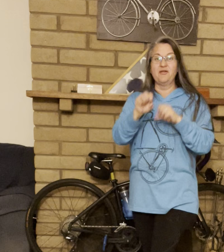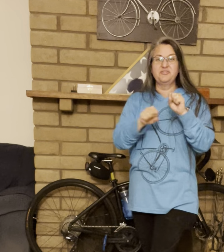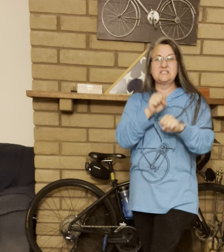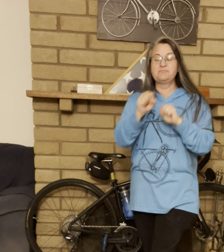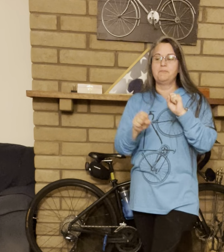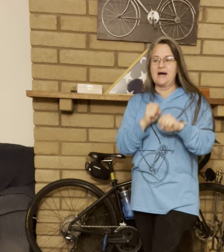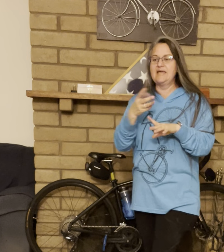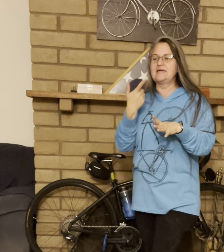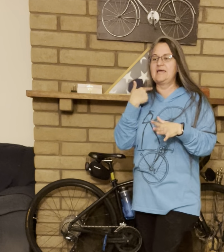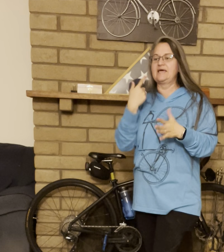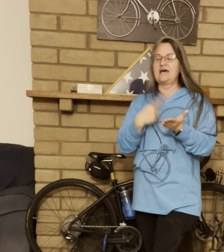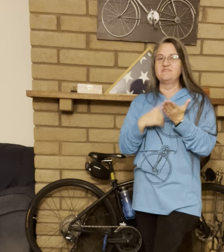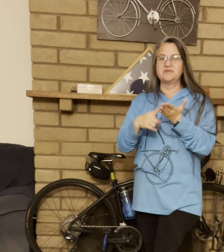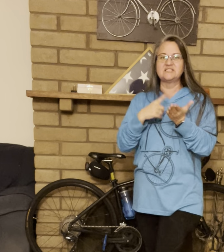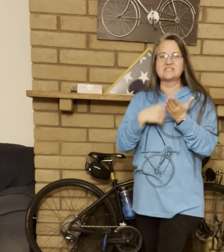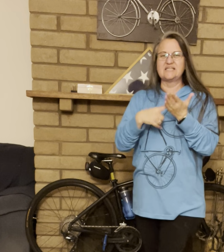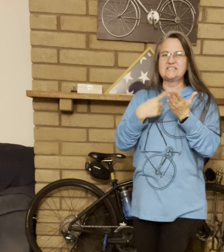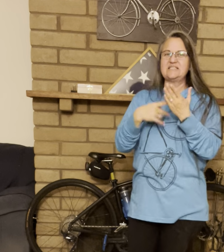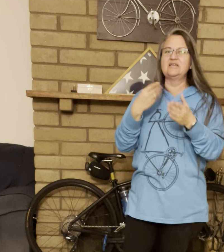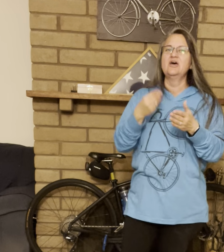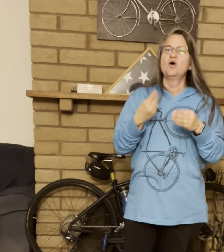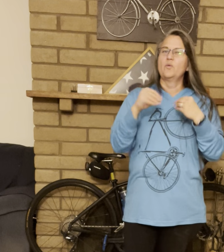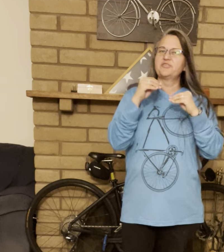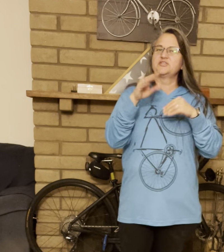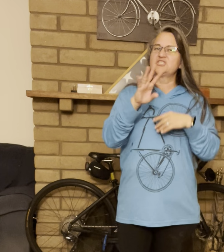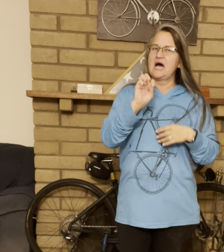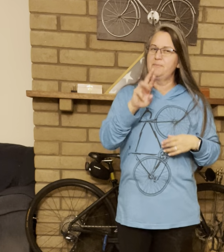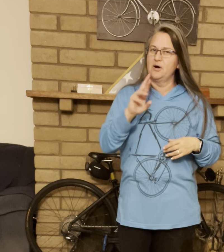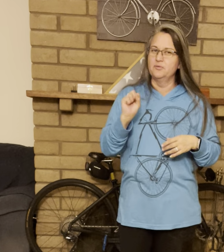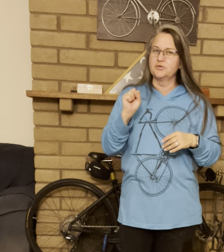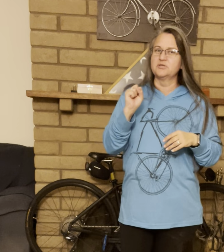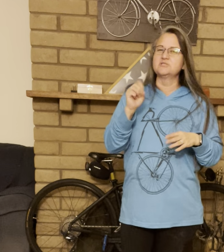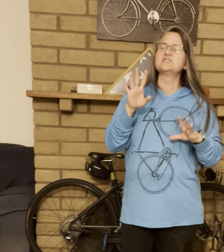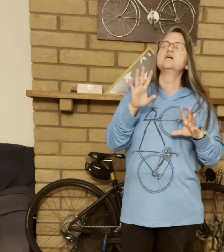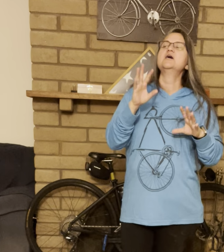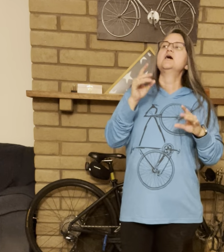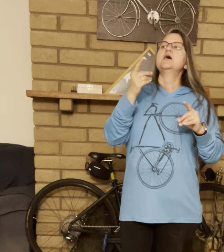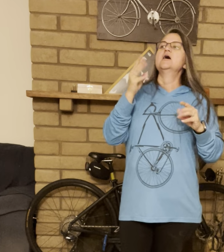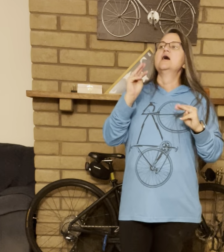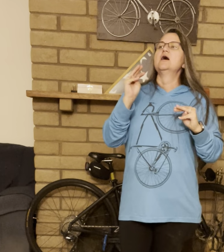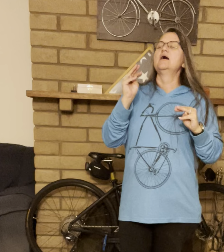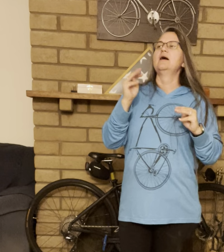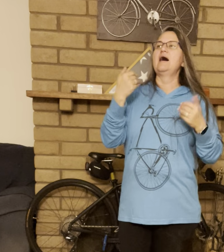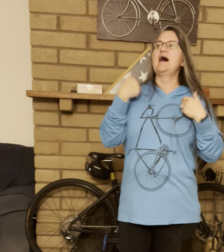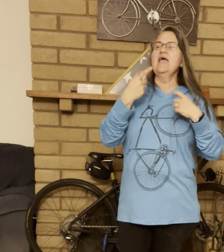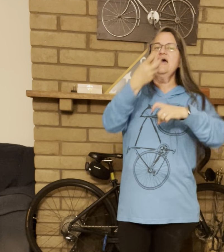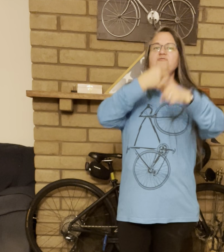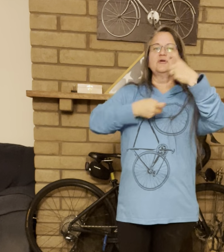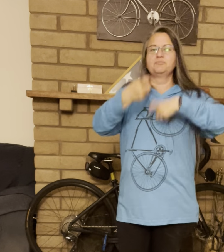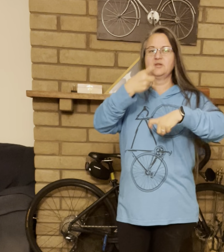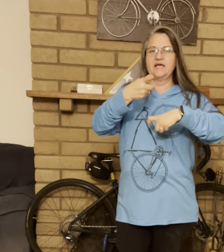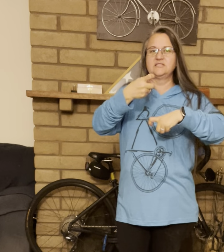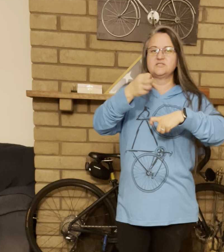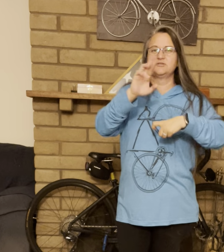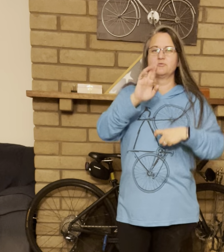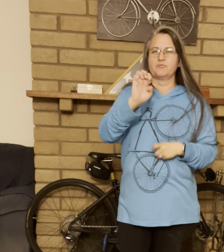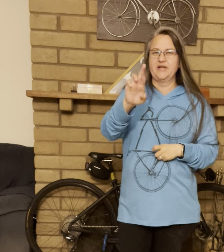this bike, and I've been discussing it with the shop owners, I have replaced the